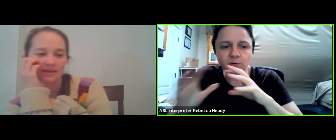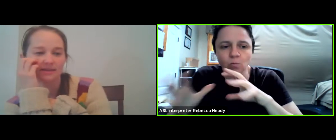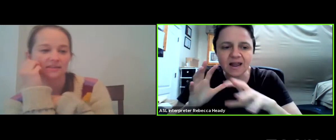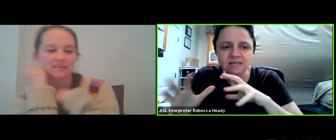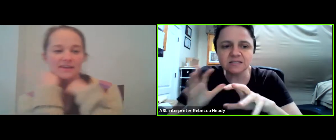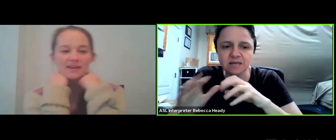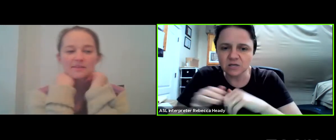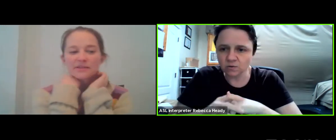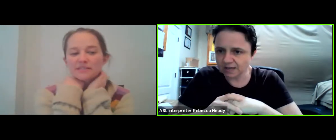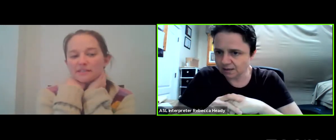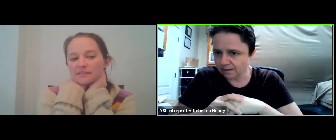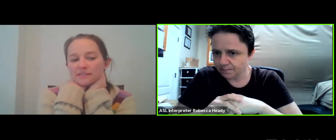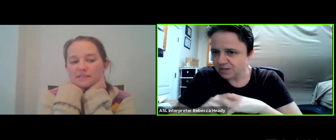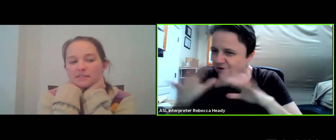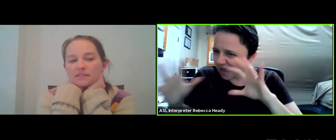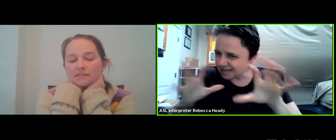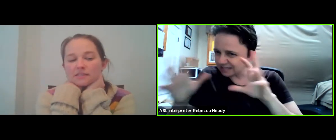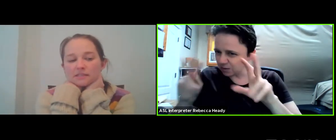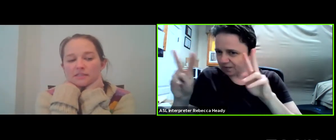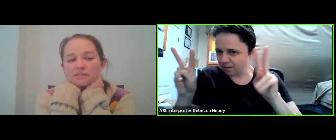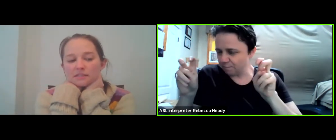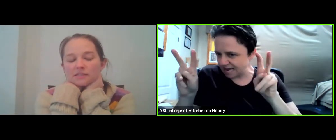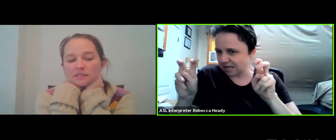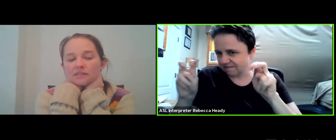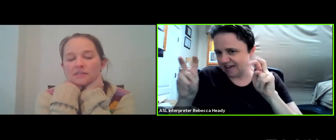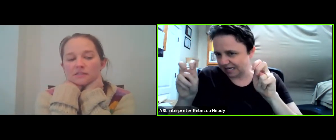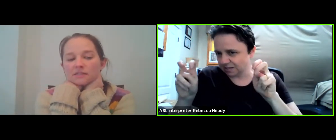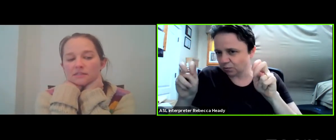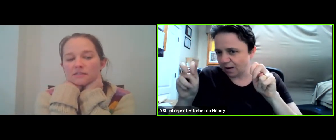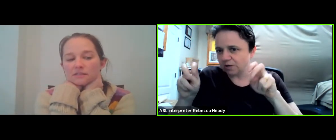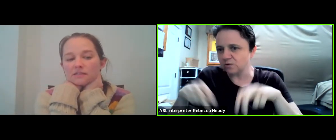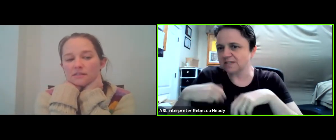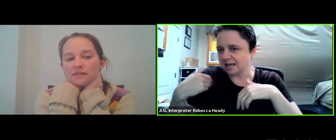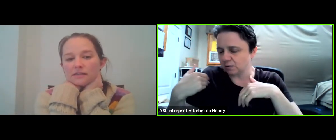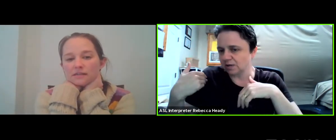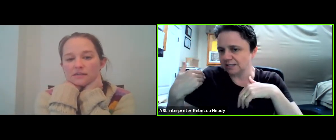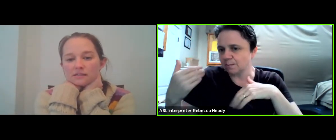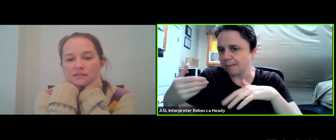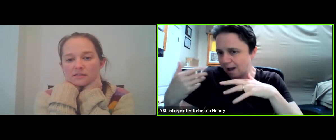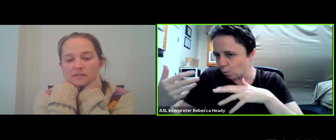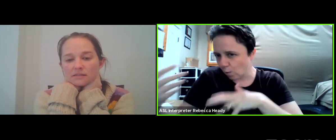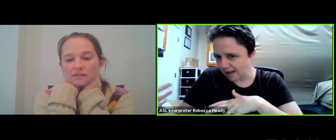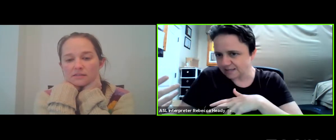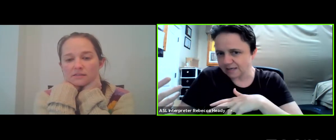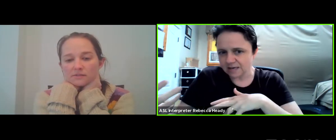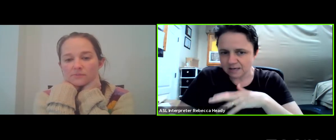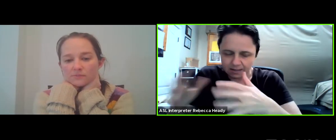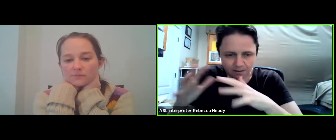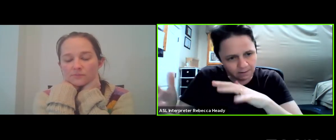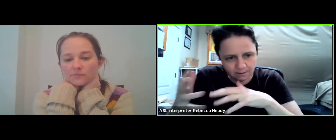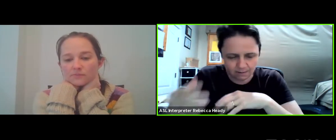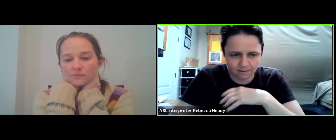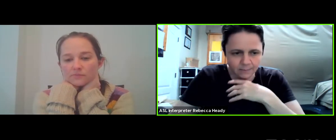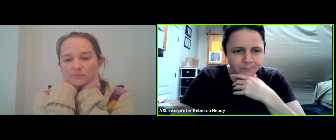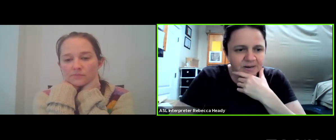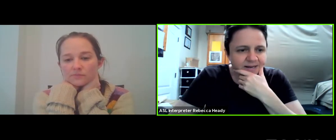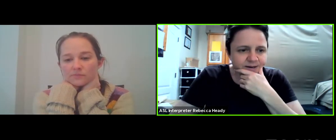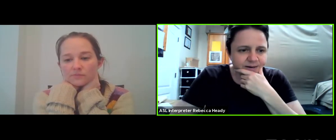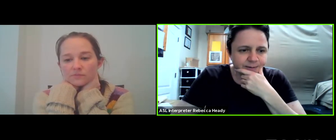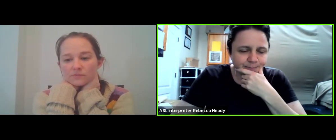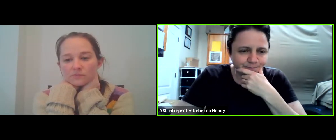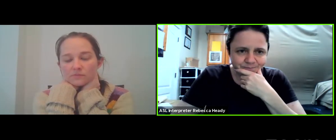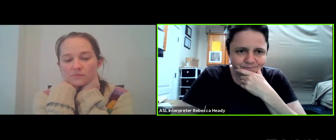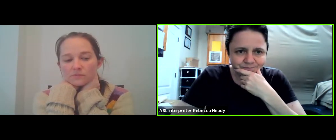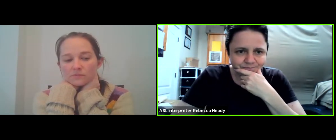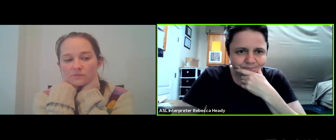there's I think ways kinda that you makes can, sense. you kind of see what the meaning of that is, right? When you say Yeah. about what.